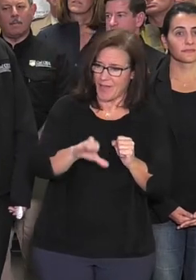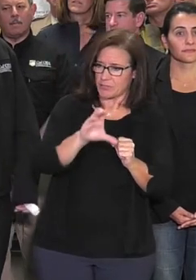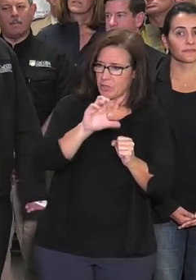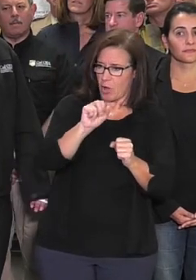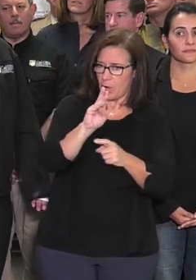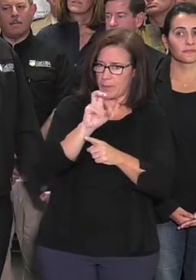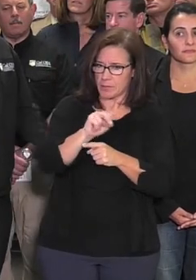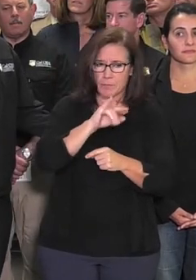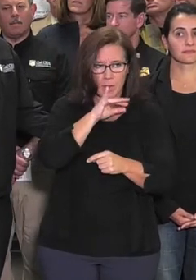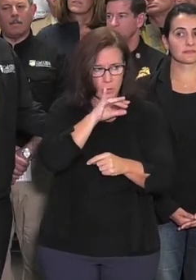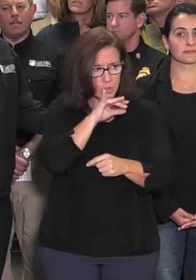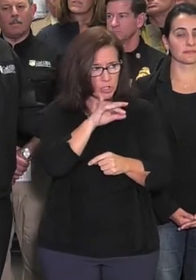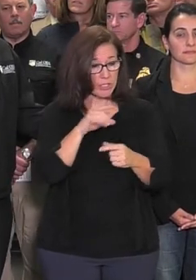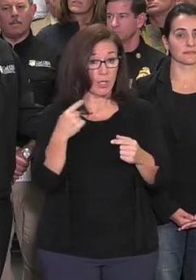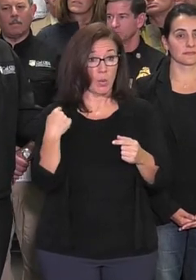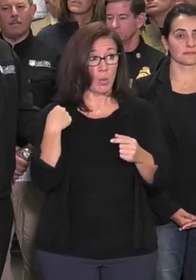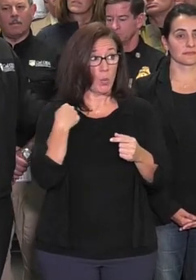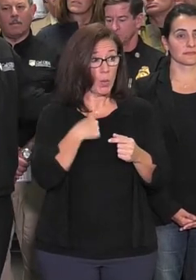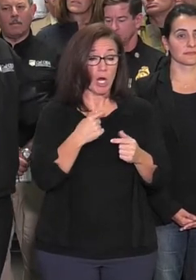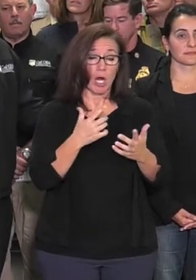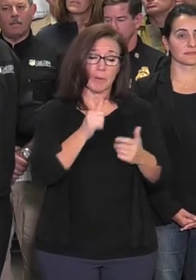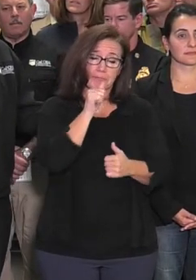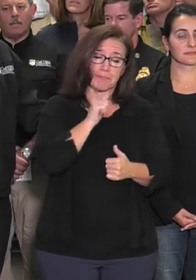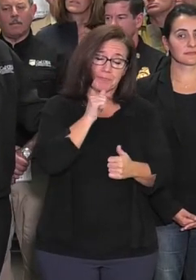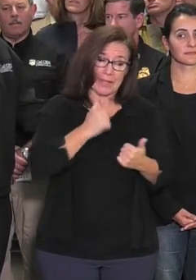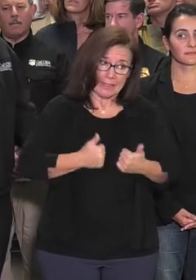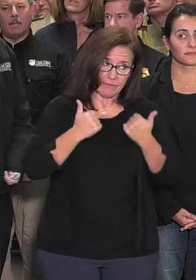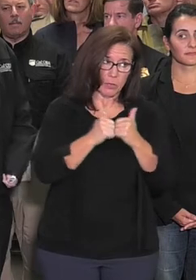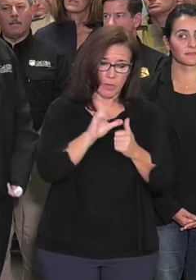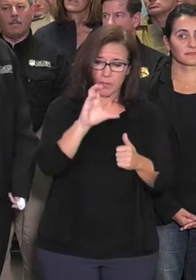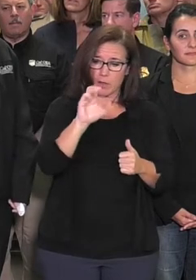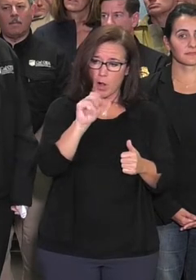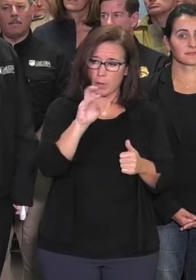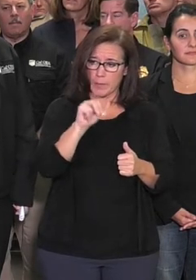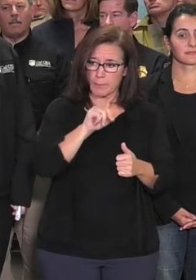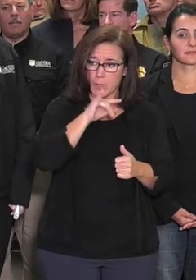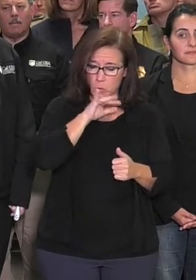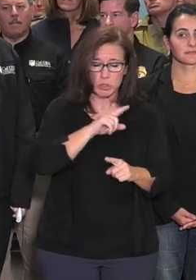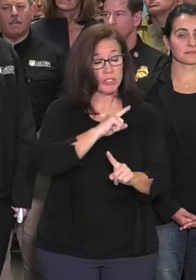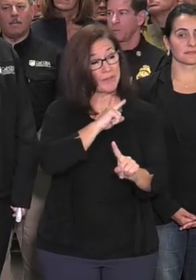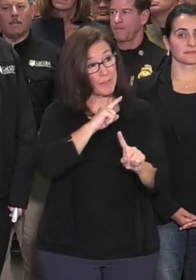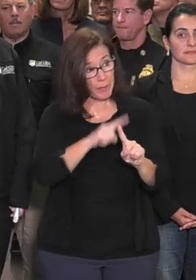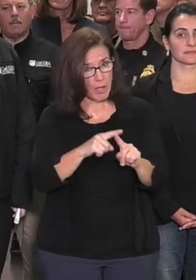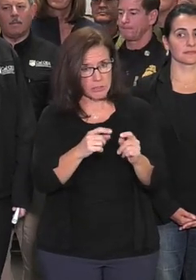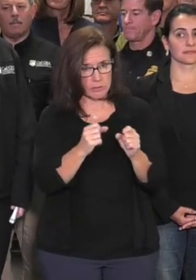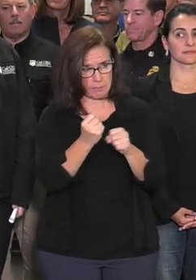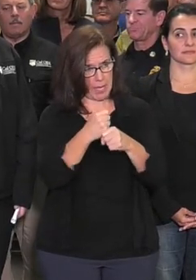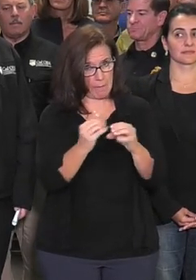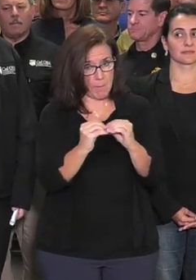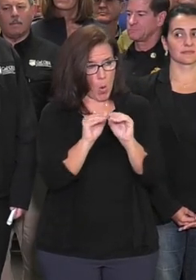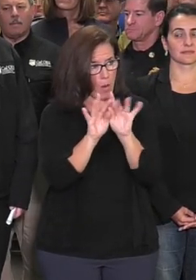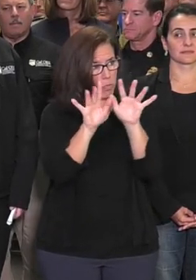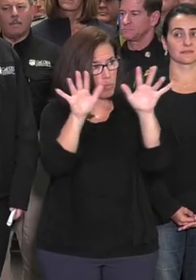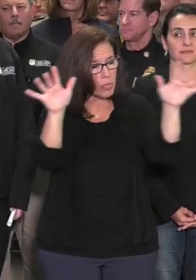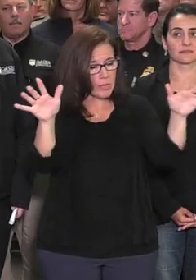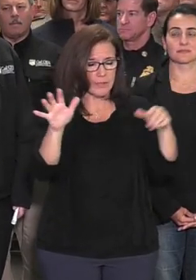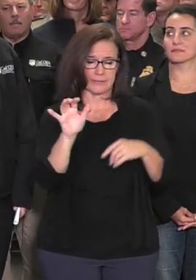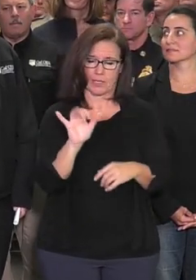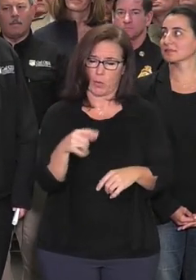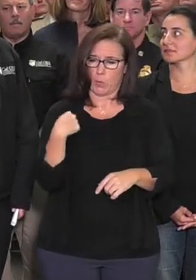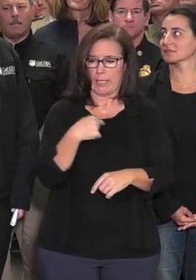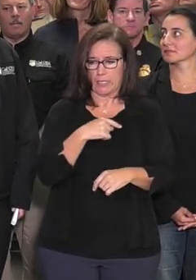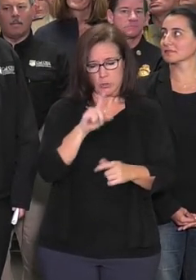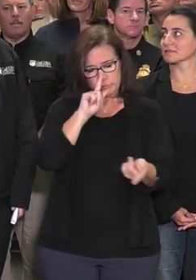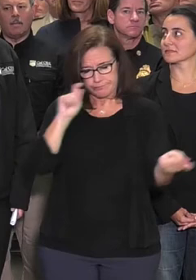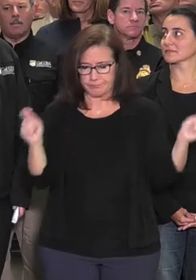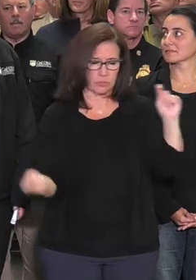living with, but we're generating still. It's still increasing. We have to make that turn. It's going to take heroic efforts. There are many places in